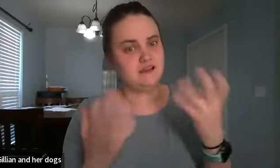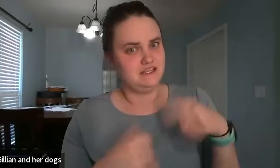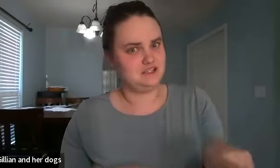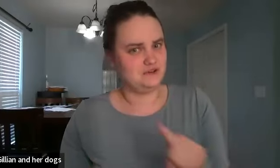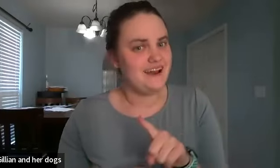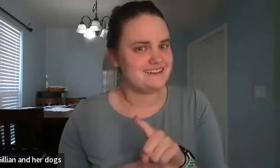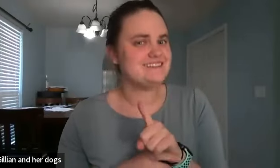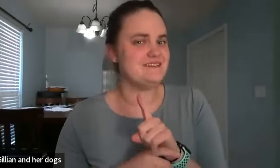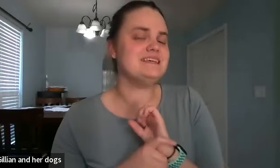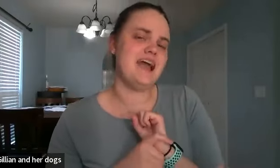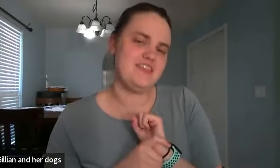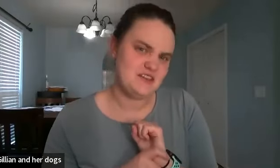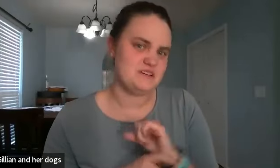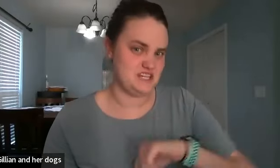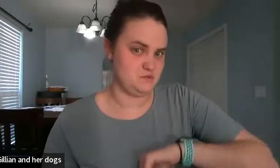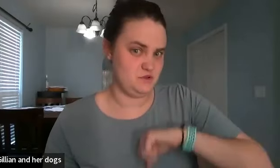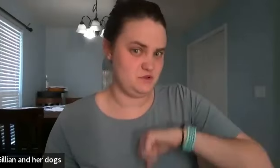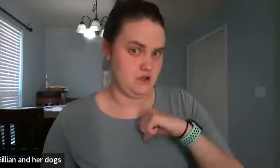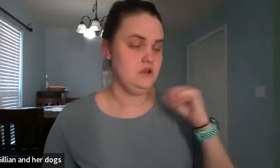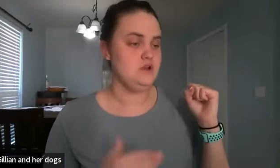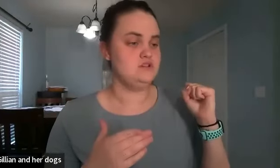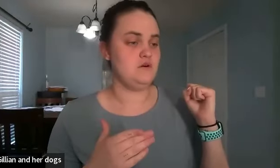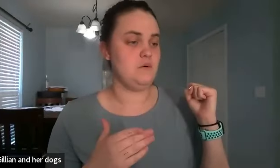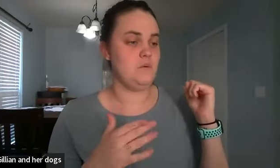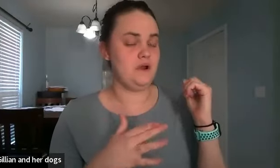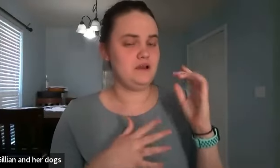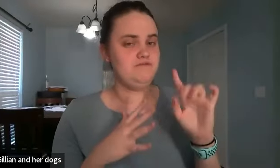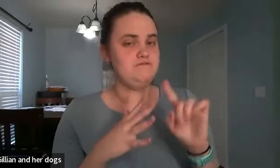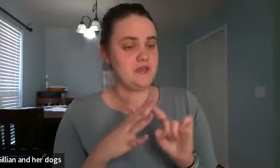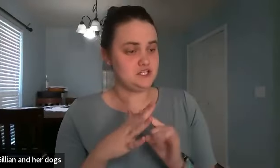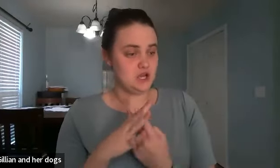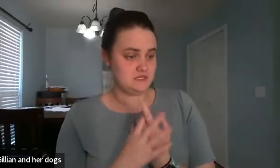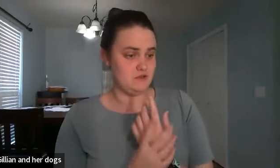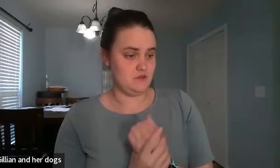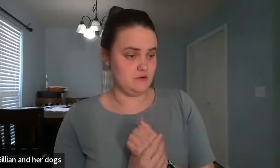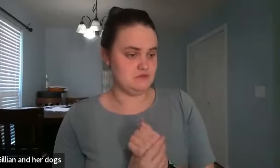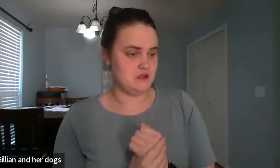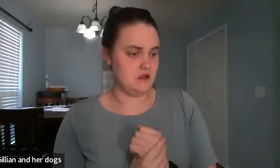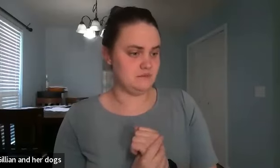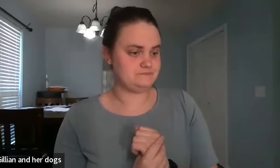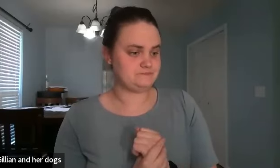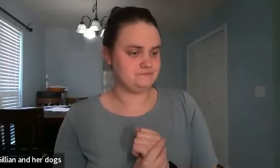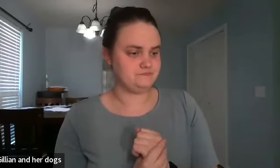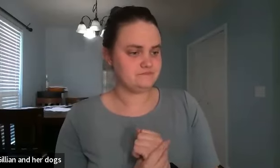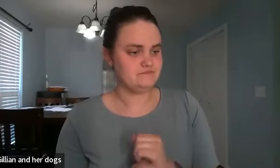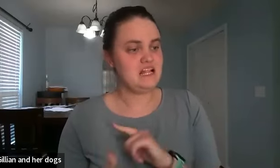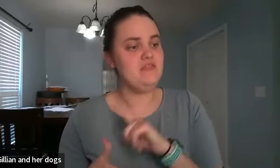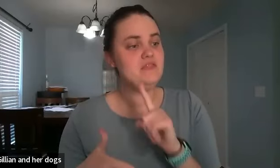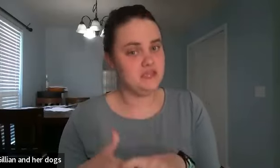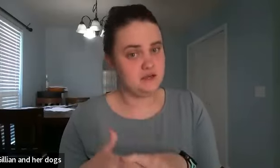signing to you guys. So I was like, I think we stopped with proud. So we're going to finish up some of those. And then